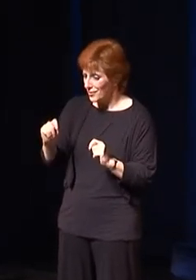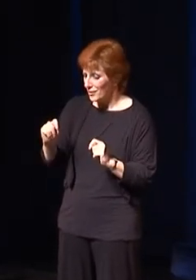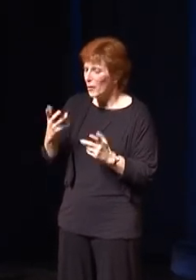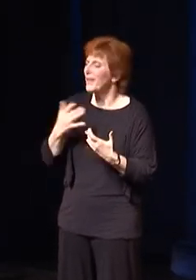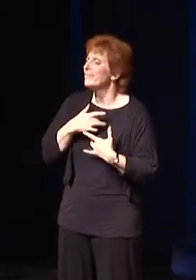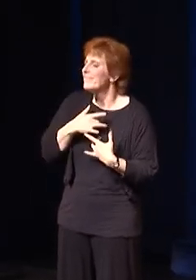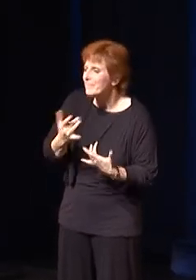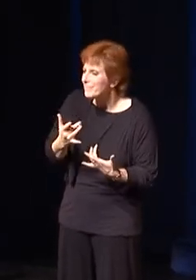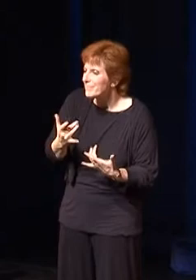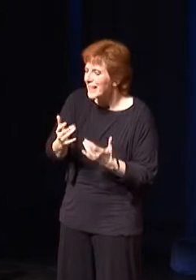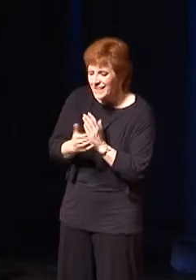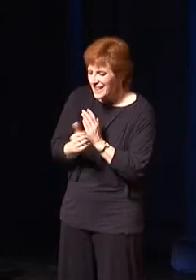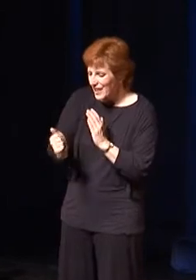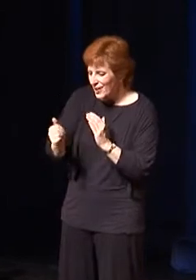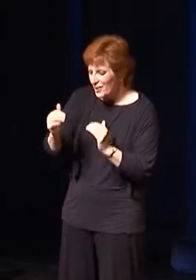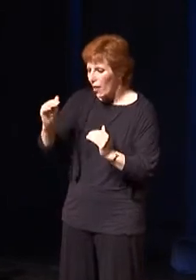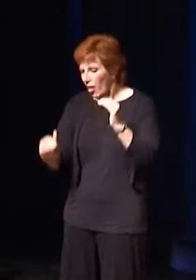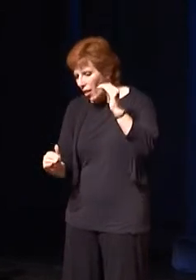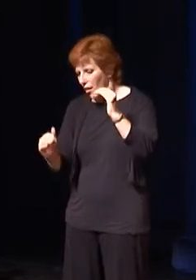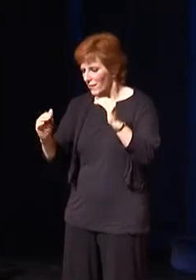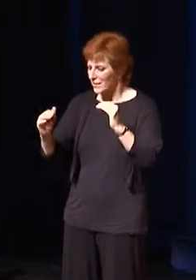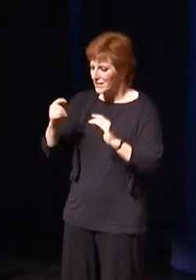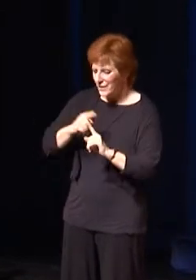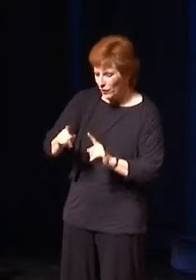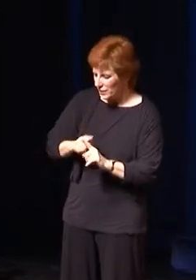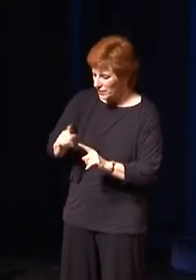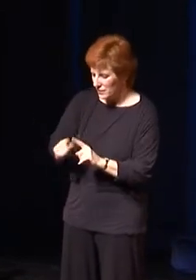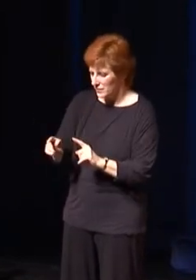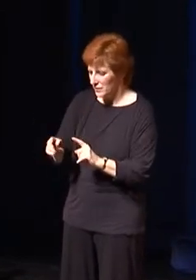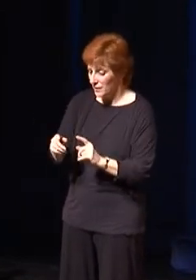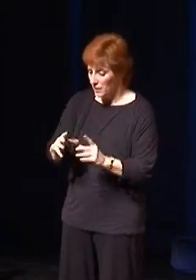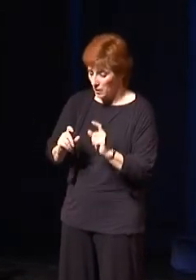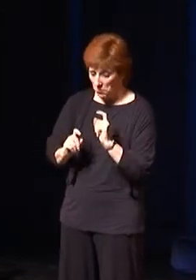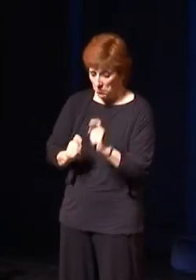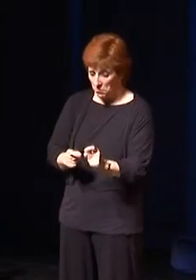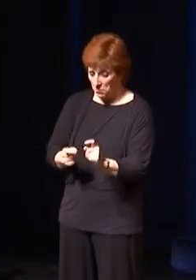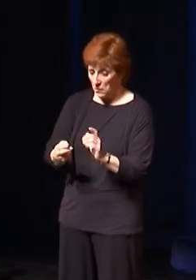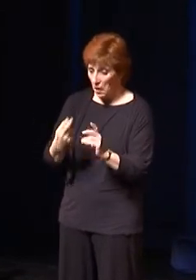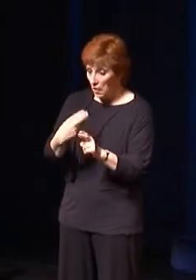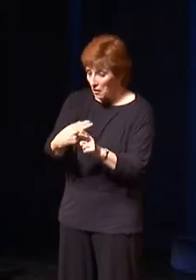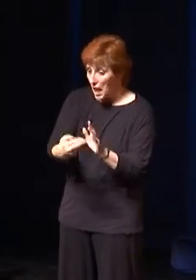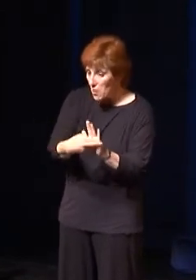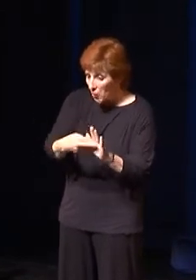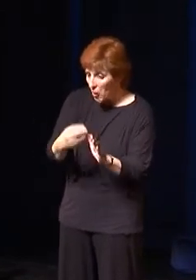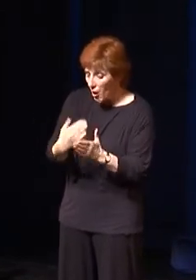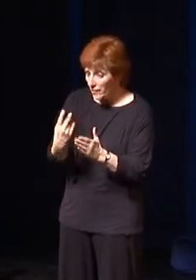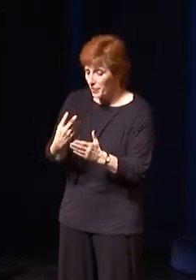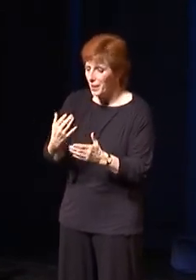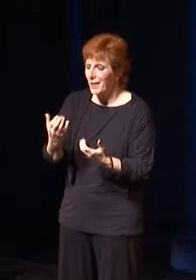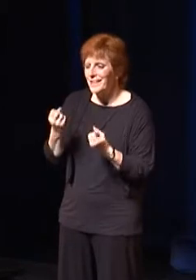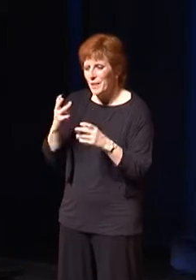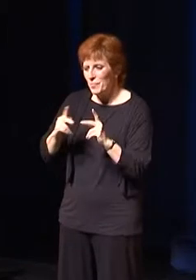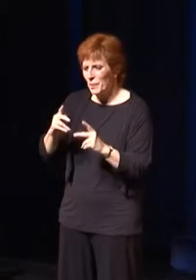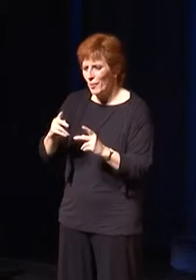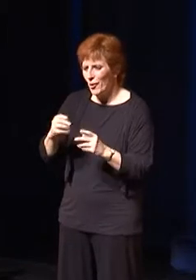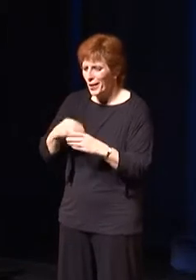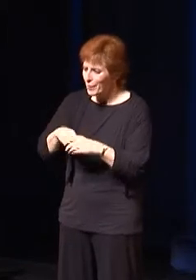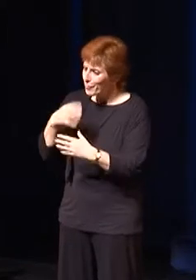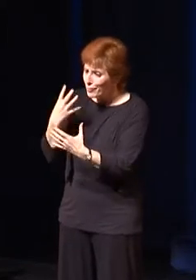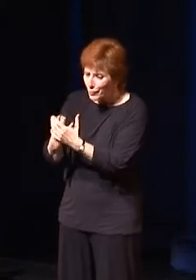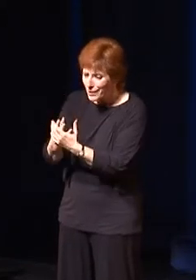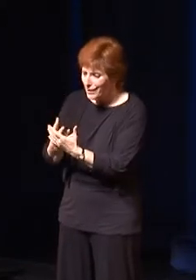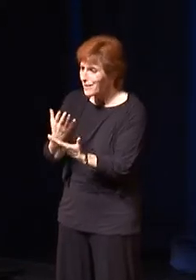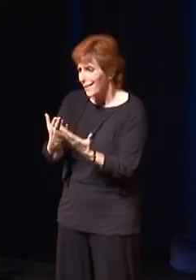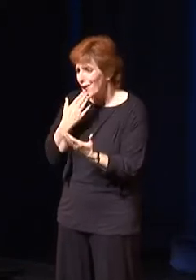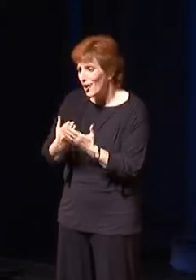skills. You know, when they end up getting labeled, like there's a lot of guys that end up in prison and in trouble with the law, and a lot of them are